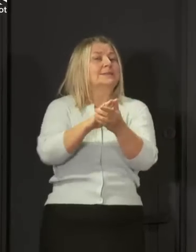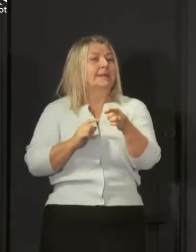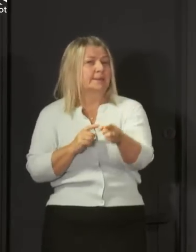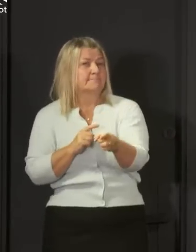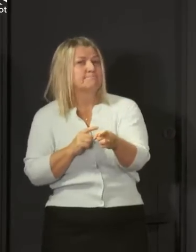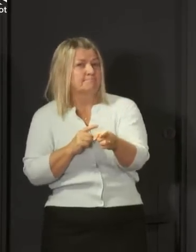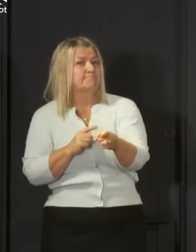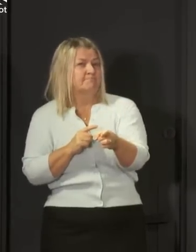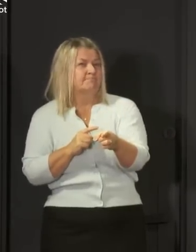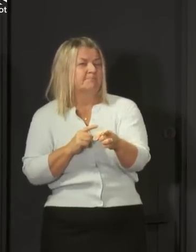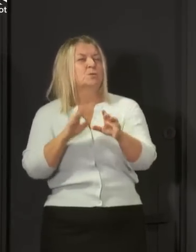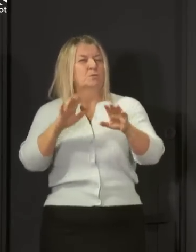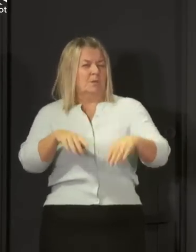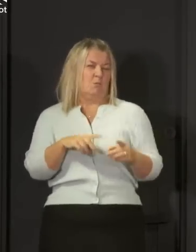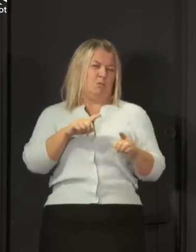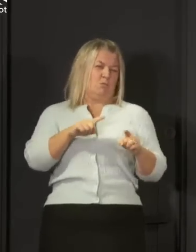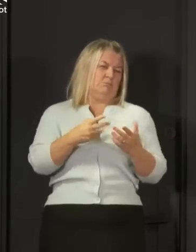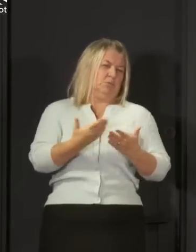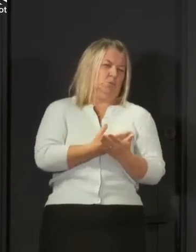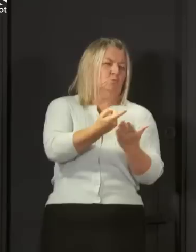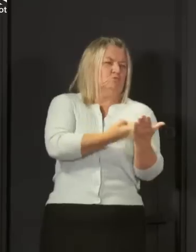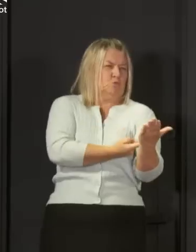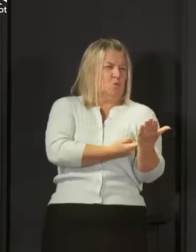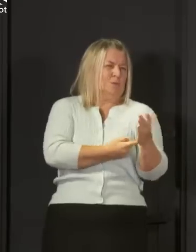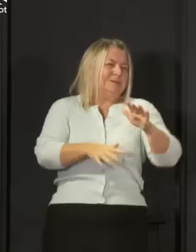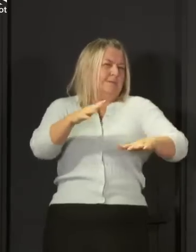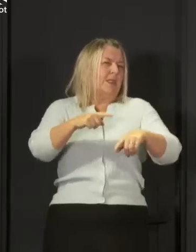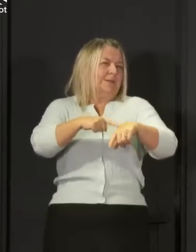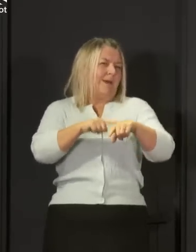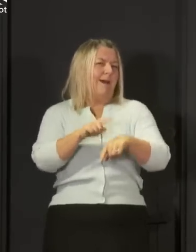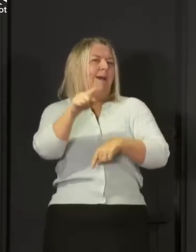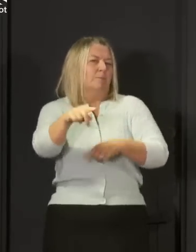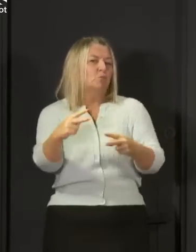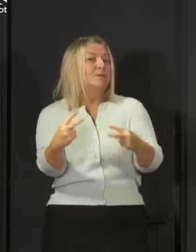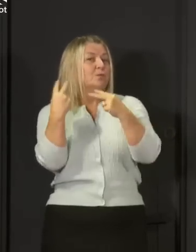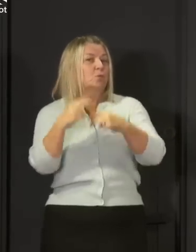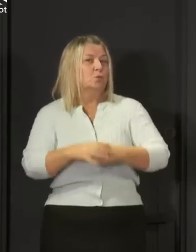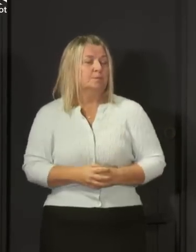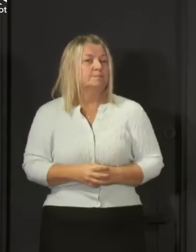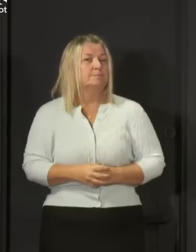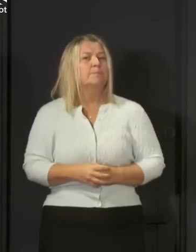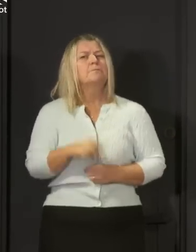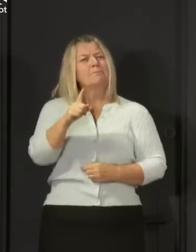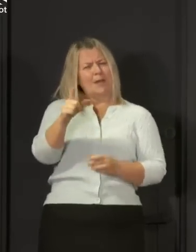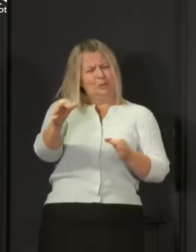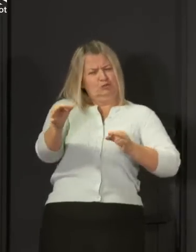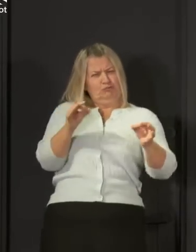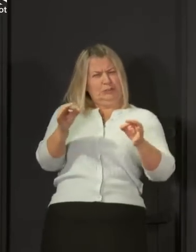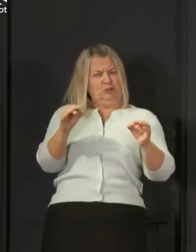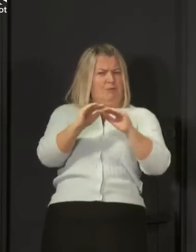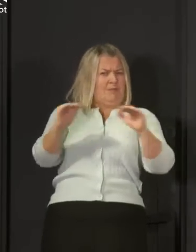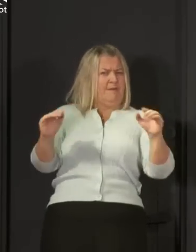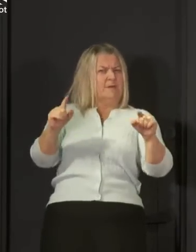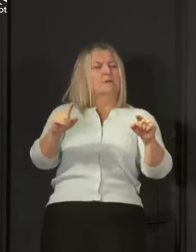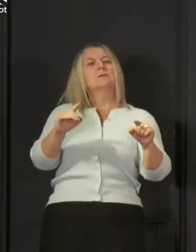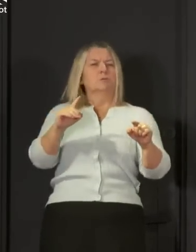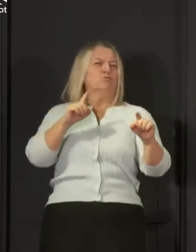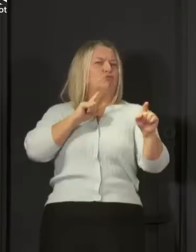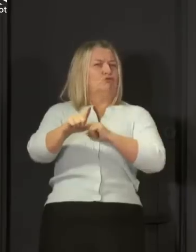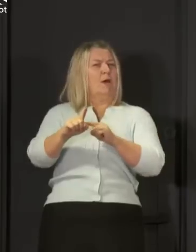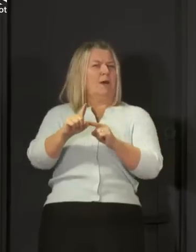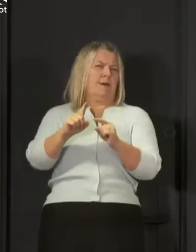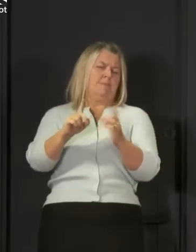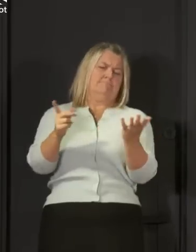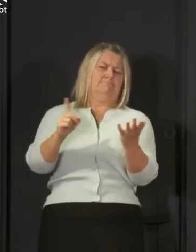temporary reset restrictions announced last week. At a strategic level, we will be looking to align as closely as